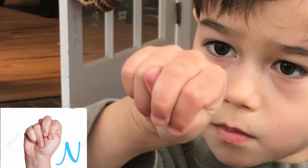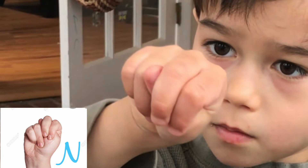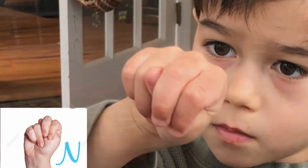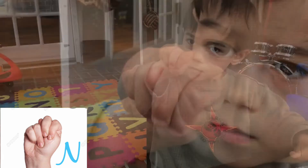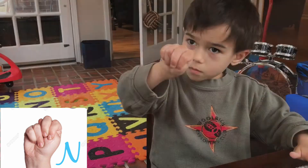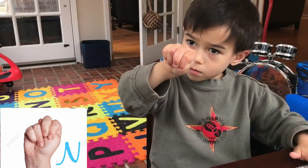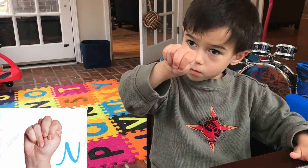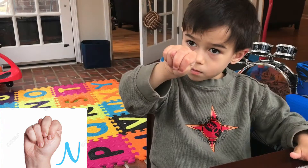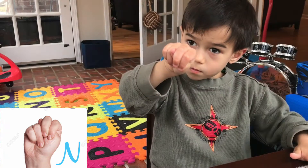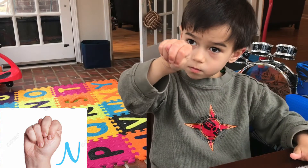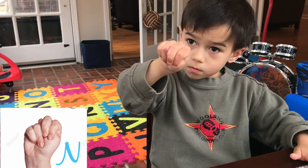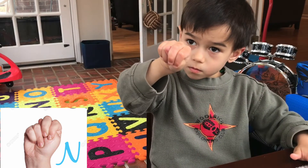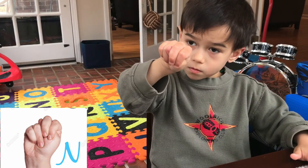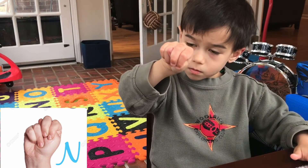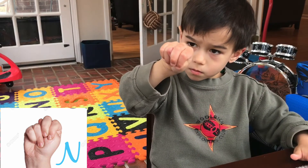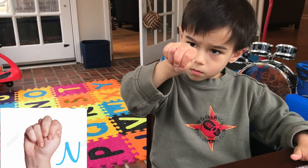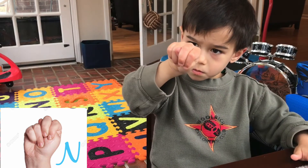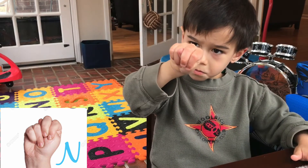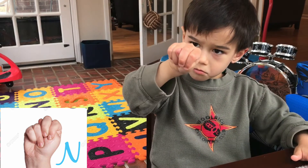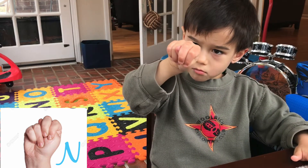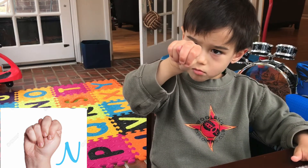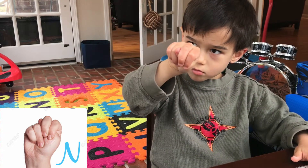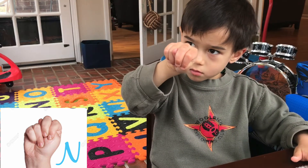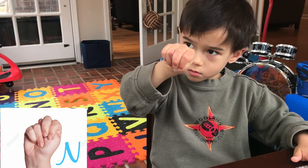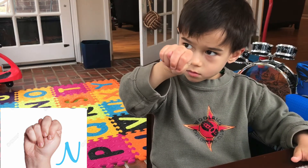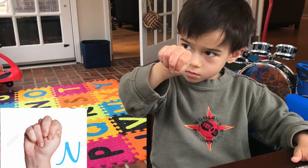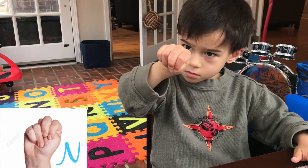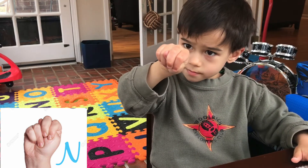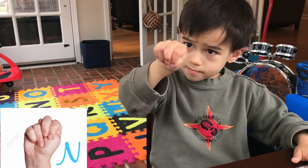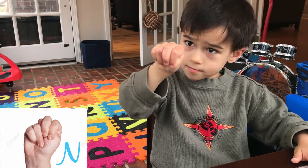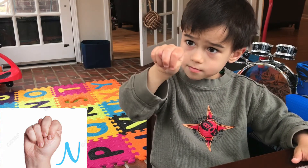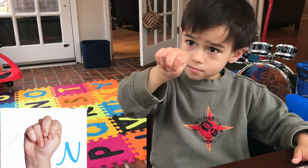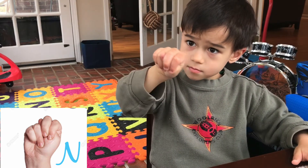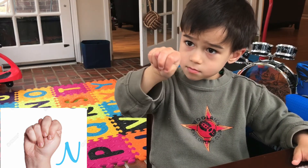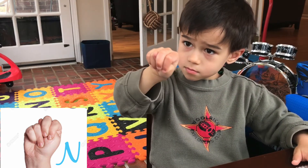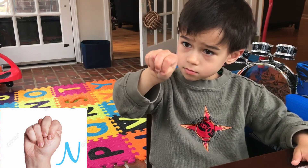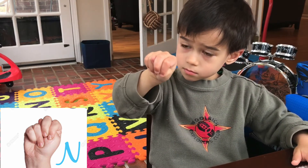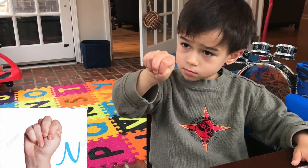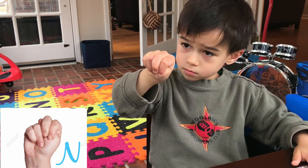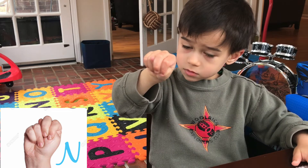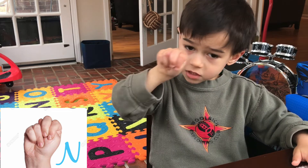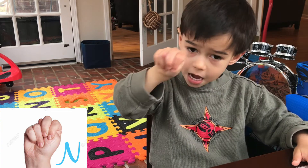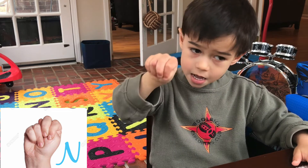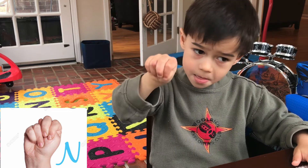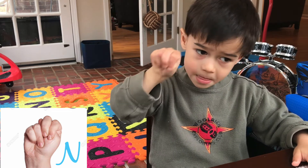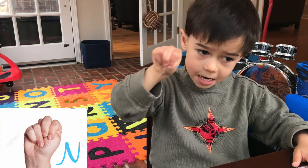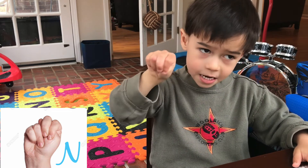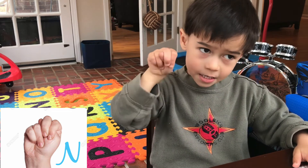That's N. That's right. And what's the sound of N? Na, na, na.